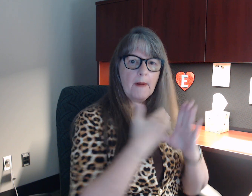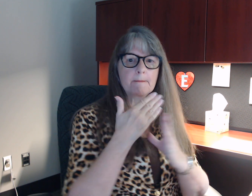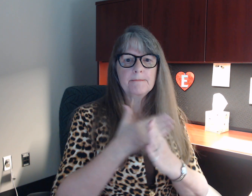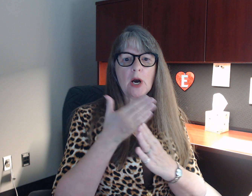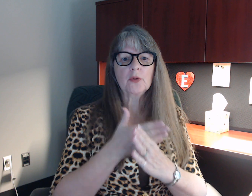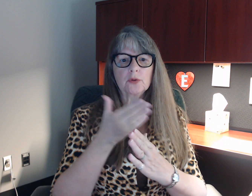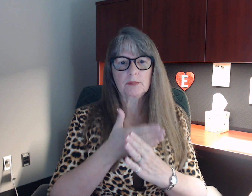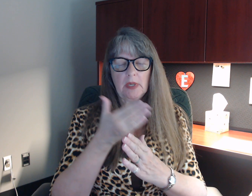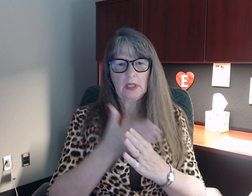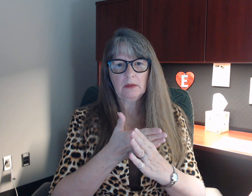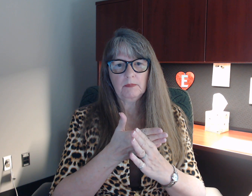Bothers